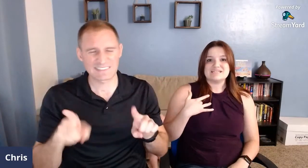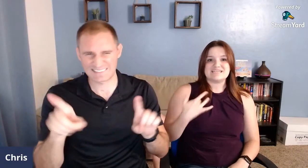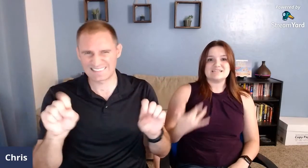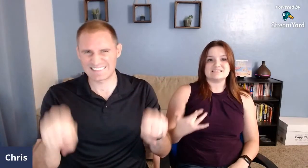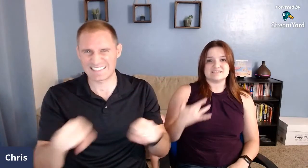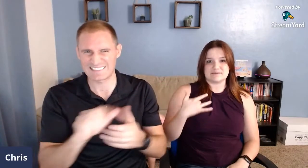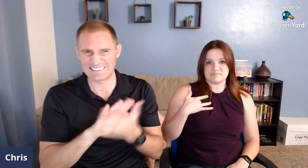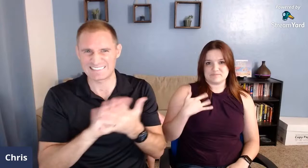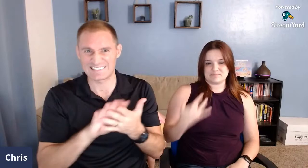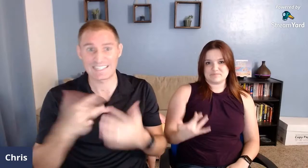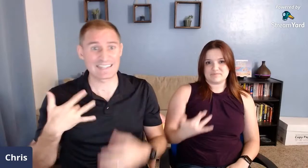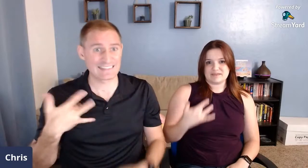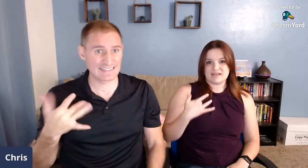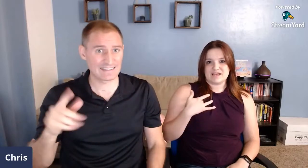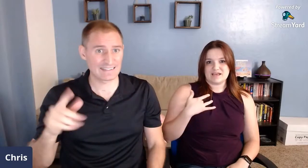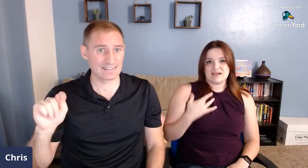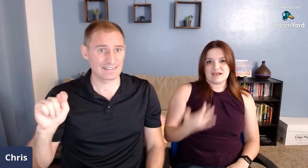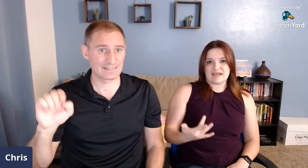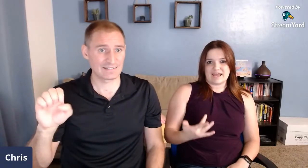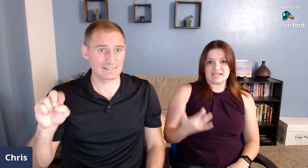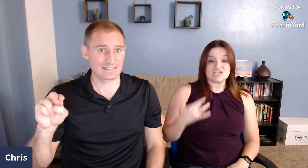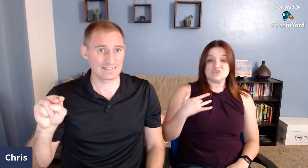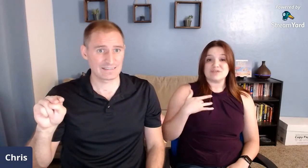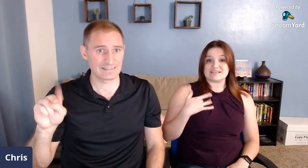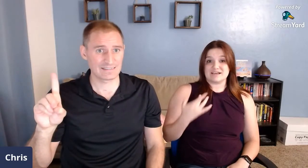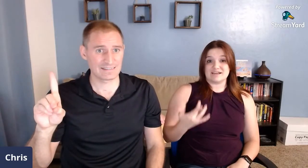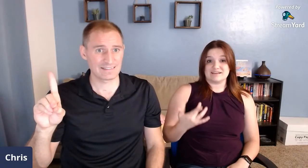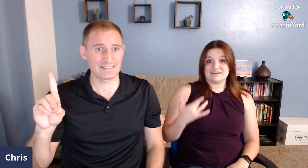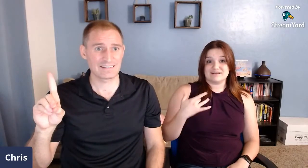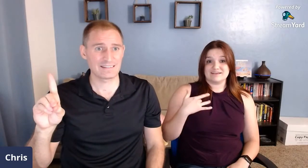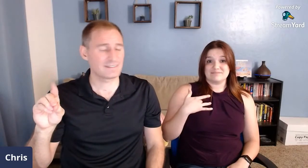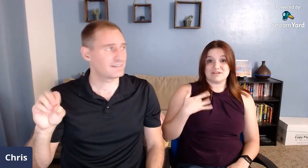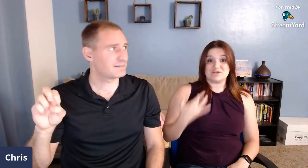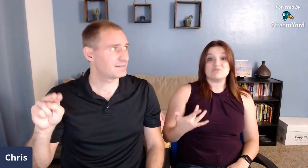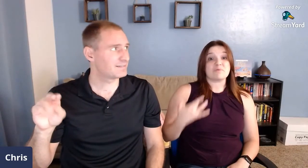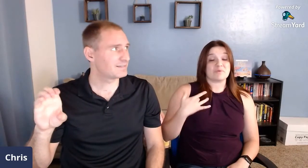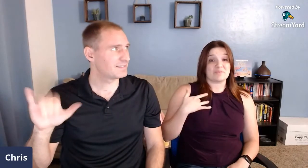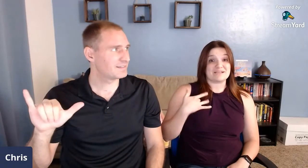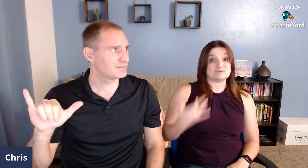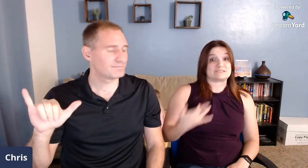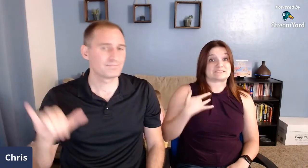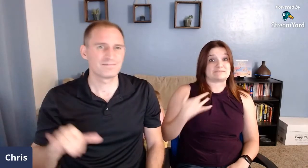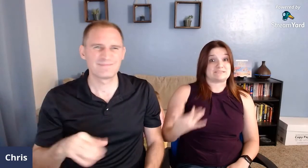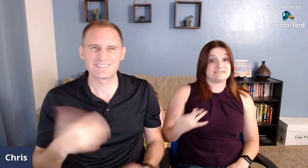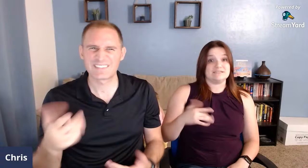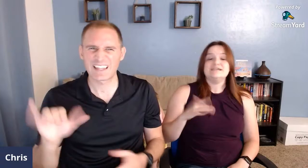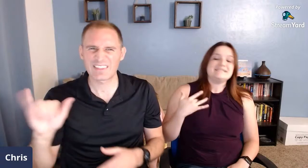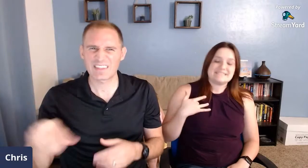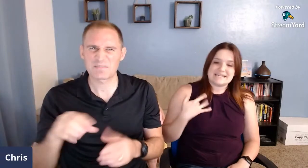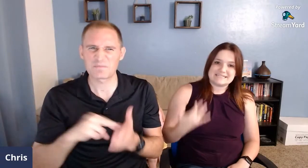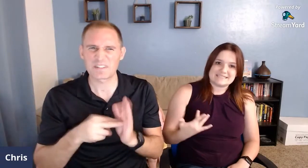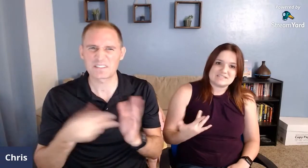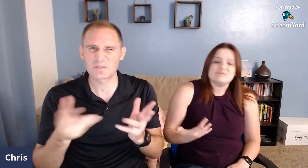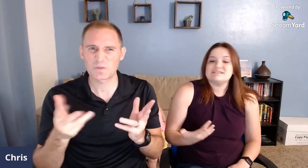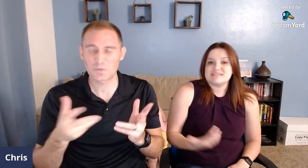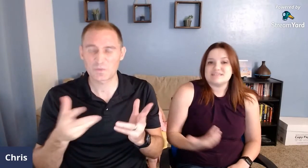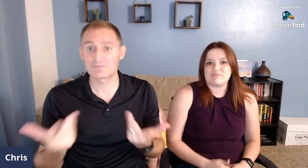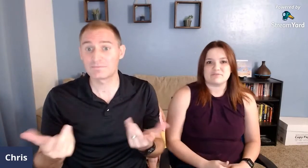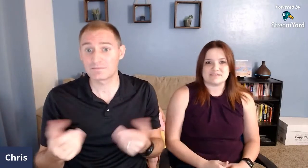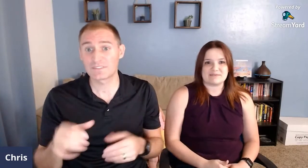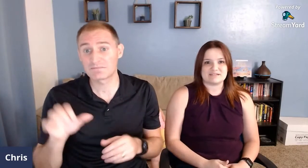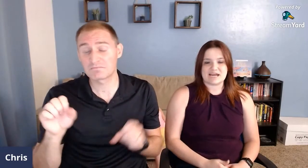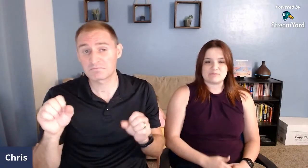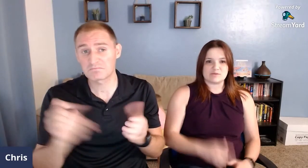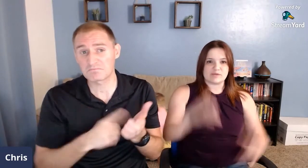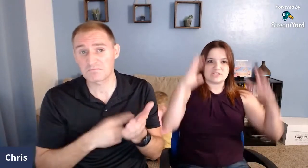confusing. Tendency. And he knew that sign, but he couldn't remember what it was. What does that mean? Tendency. So it does happen